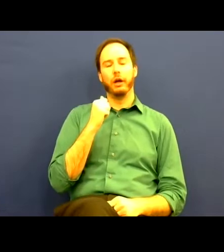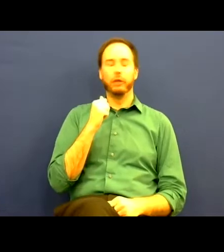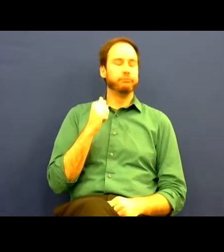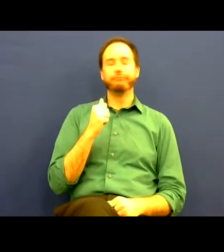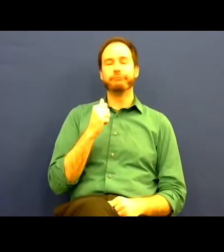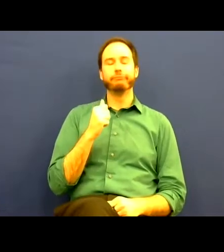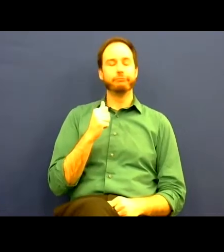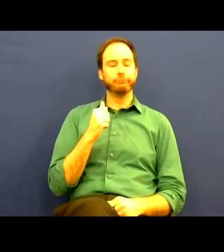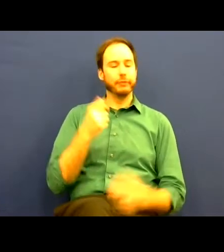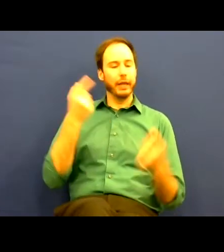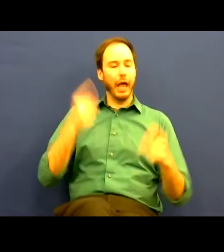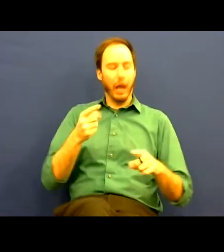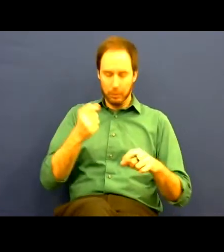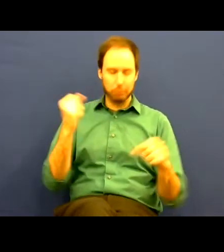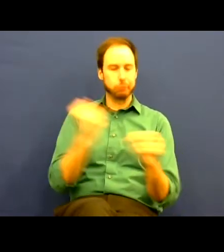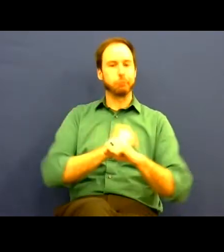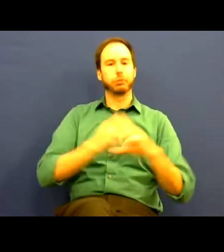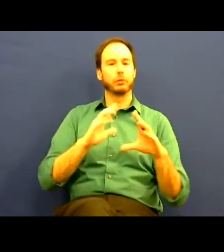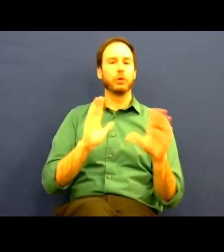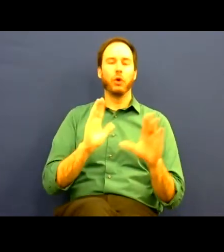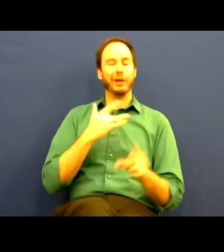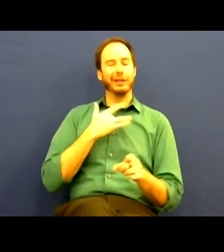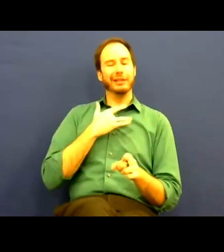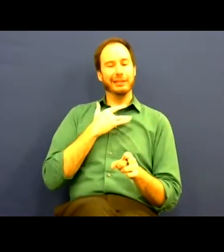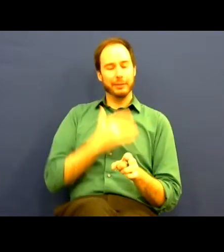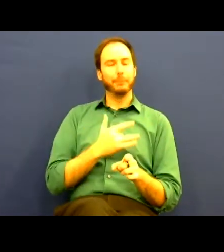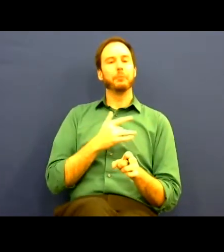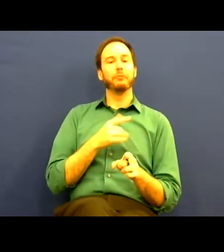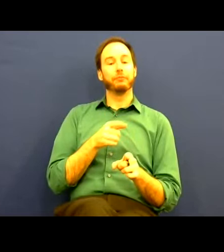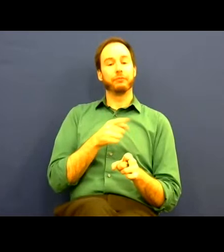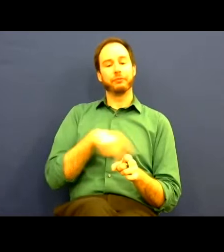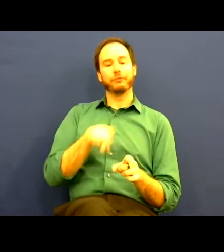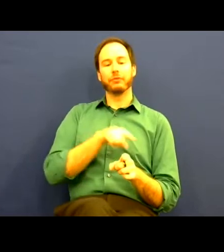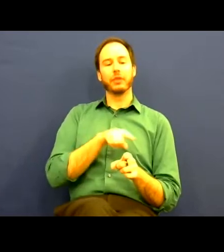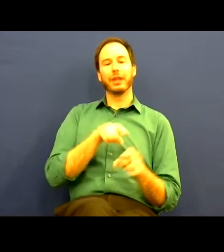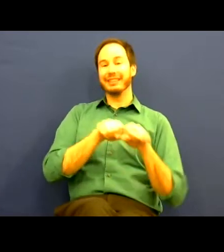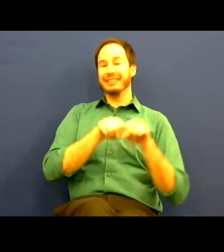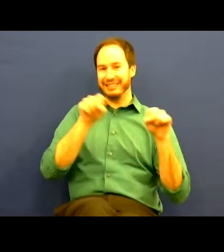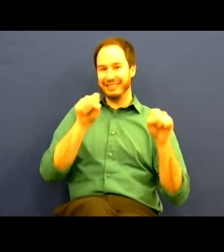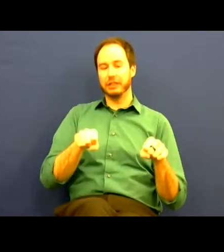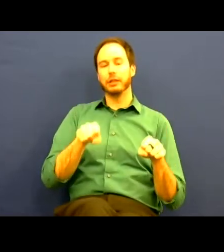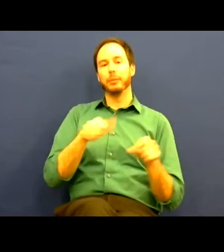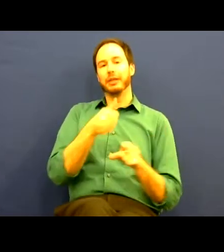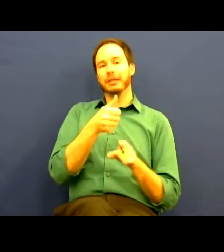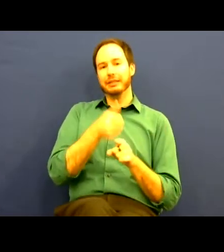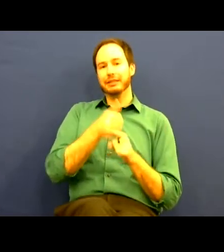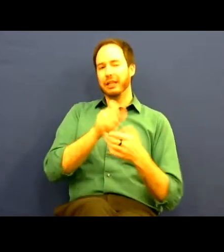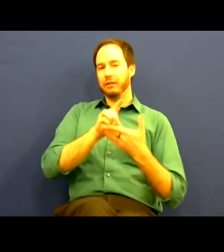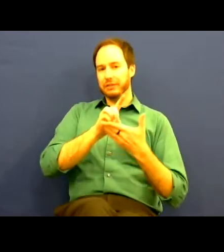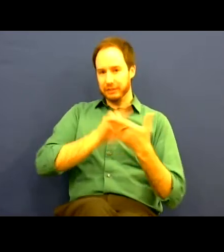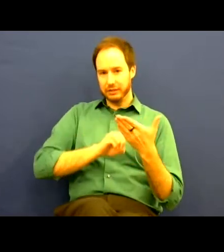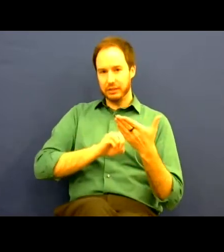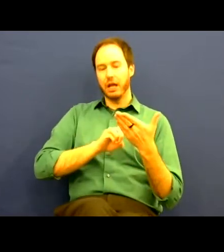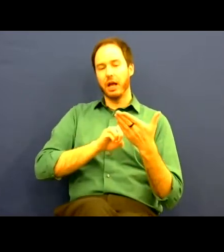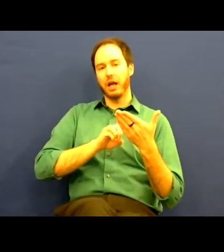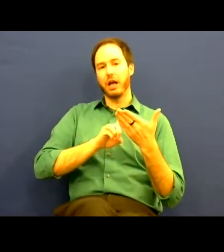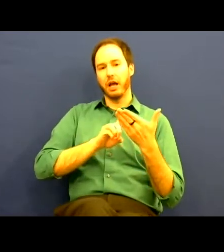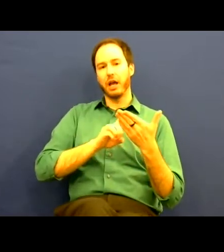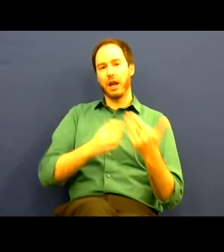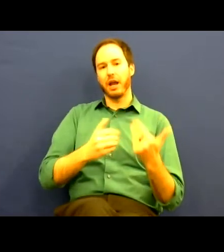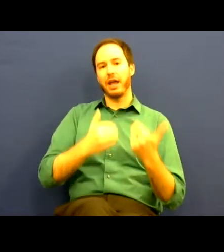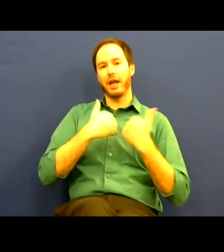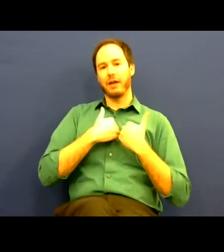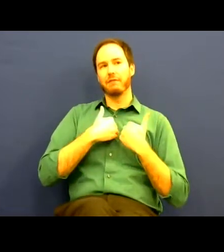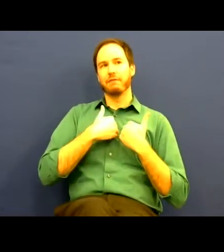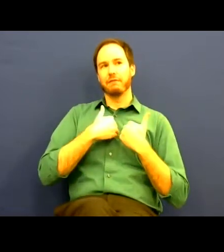spontaneously combust. Usually what those are is there are systems that have been designed that have